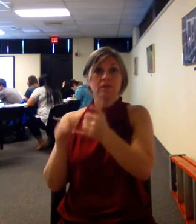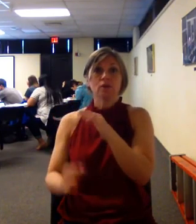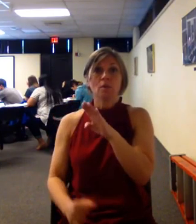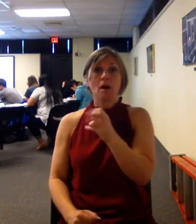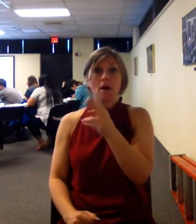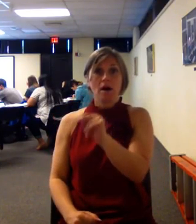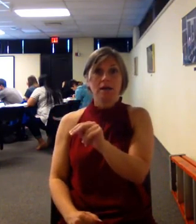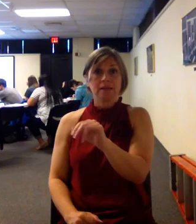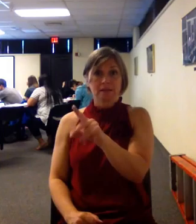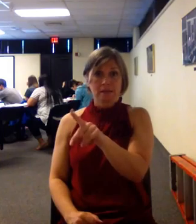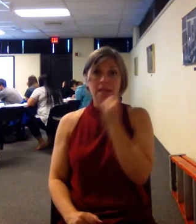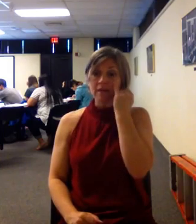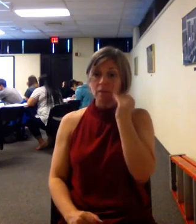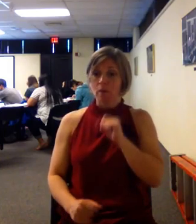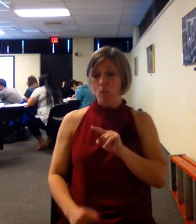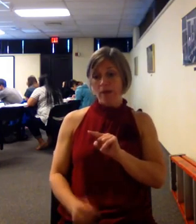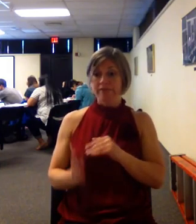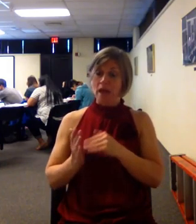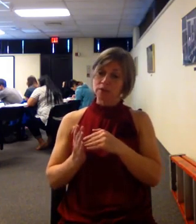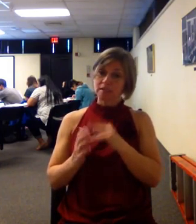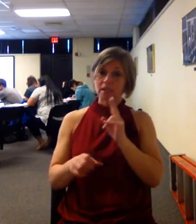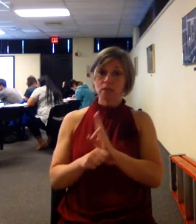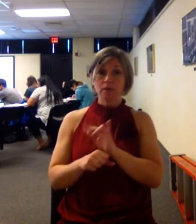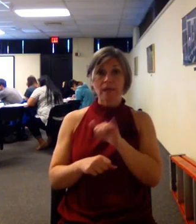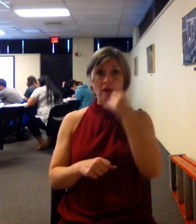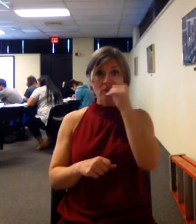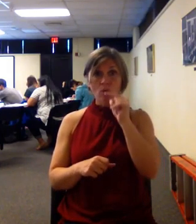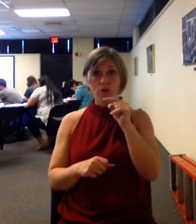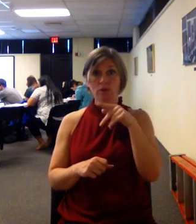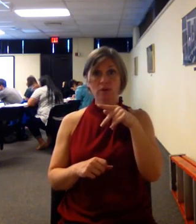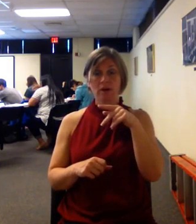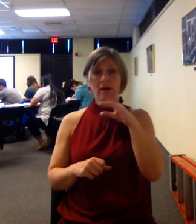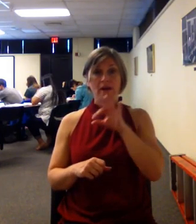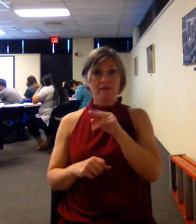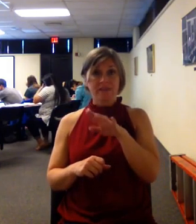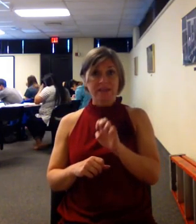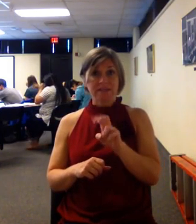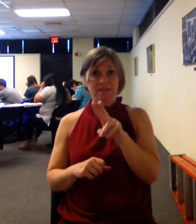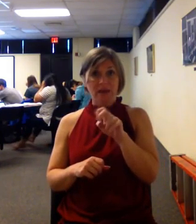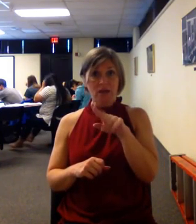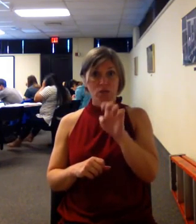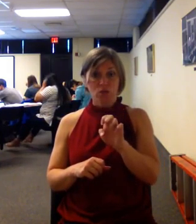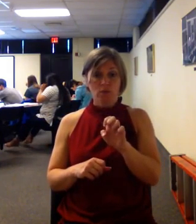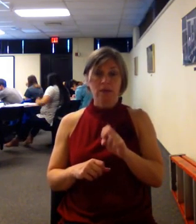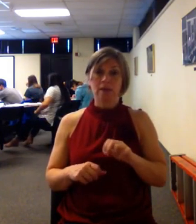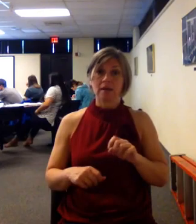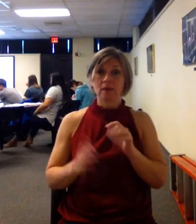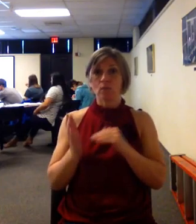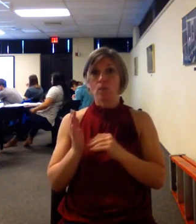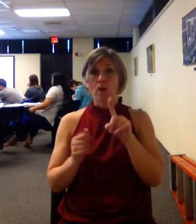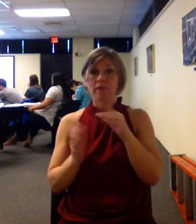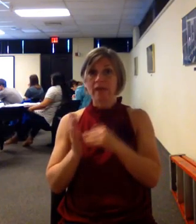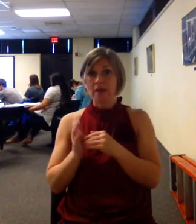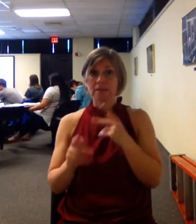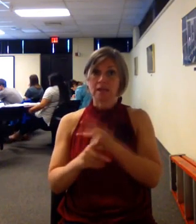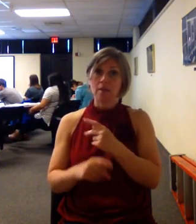1,000 and used that for your par face value and 1,000 times the 8.25 and 1,000 times the